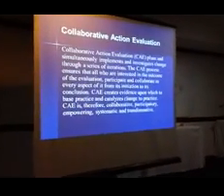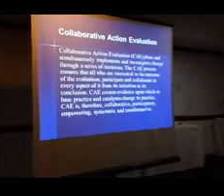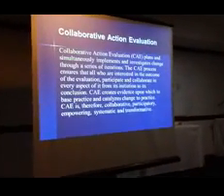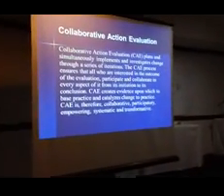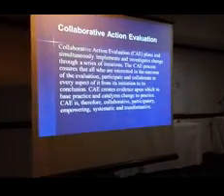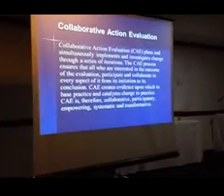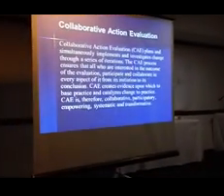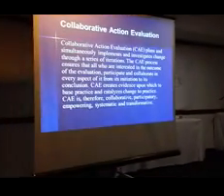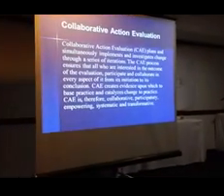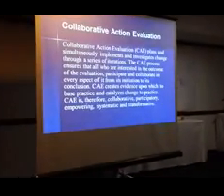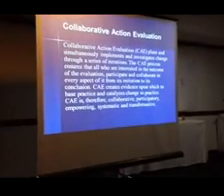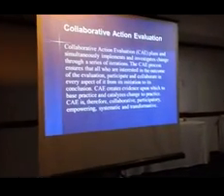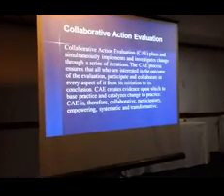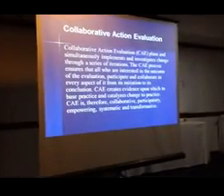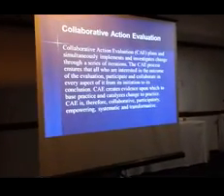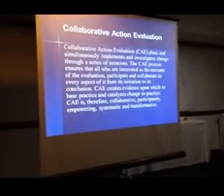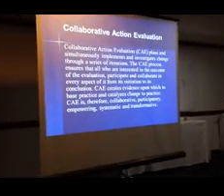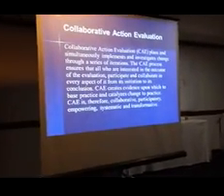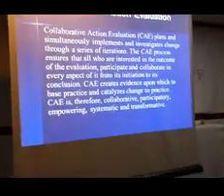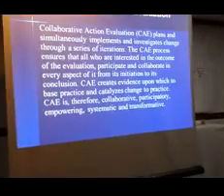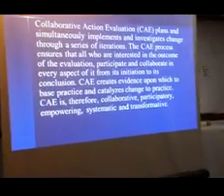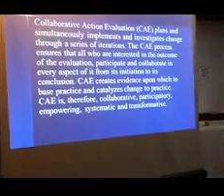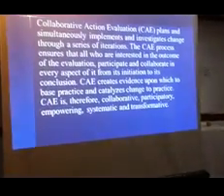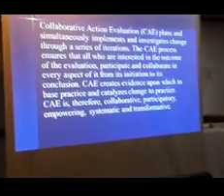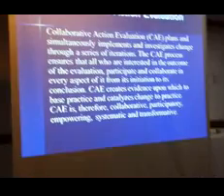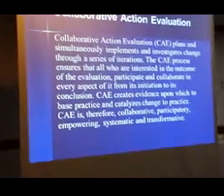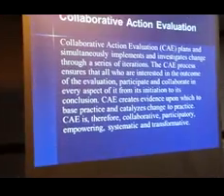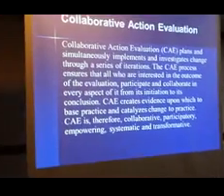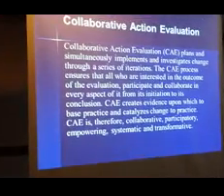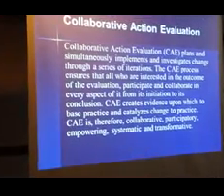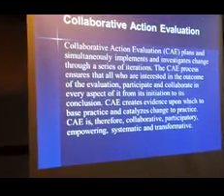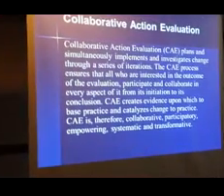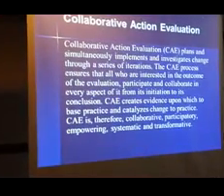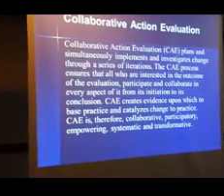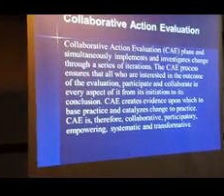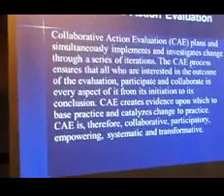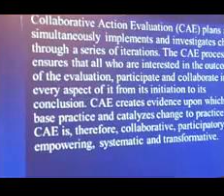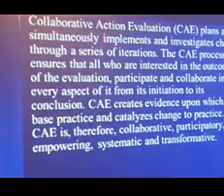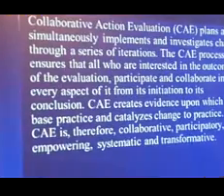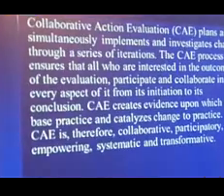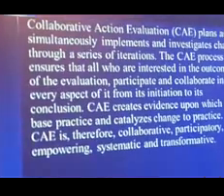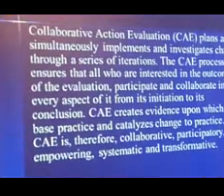and investigates change through a series of iterations.